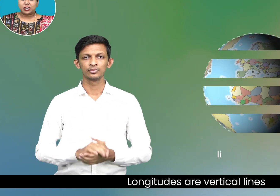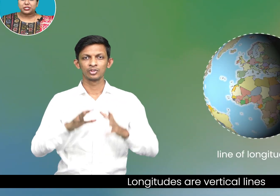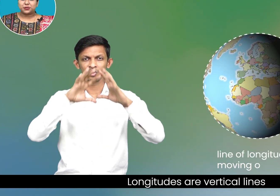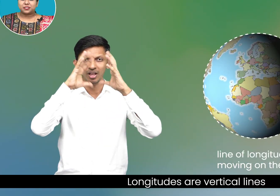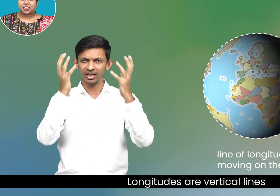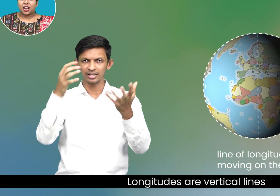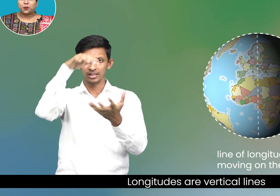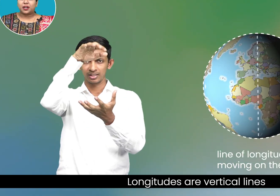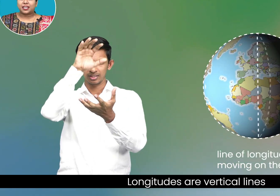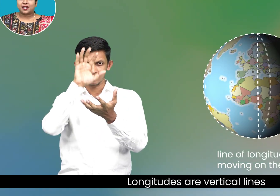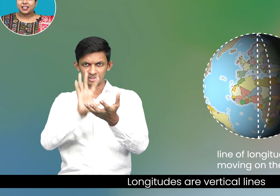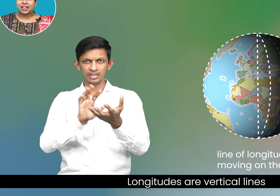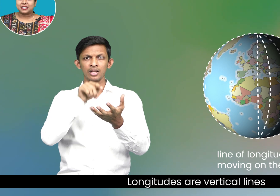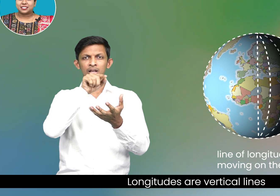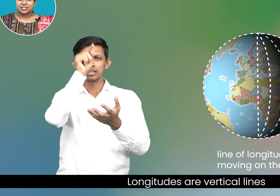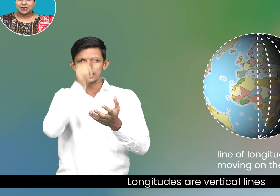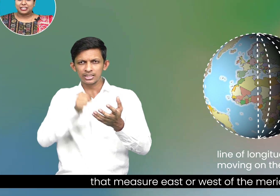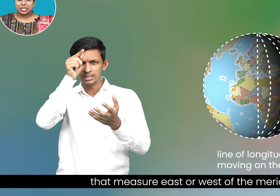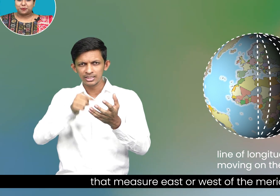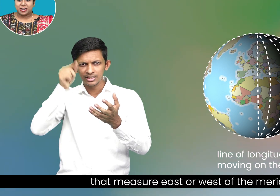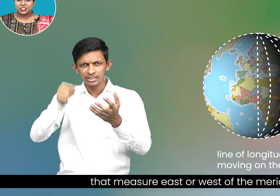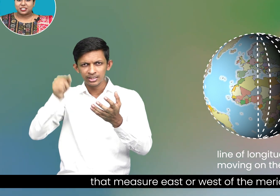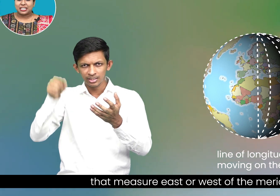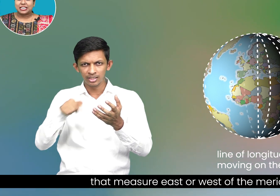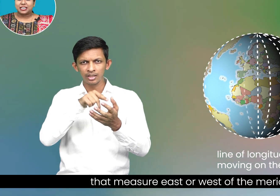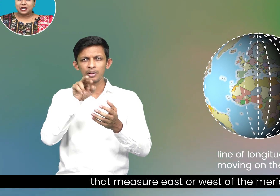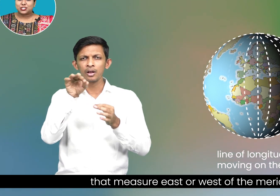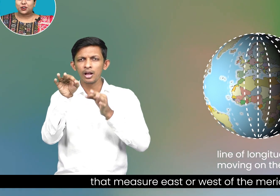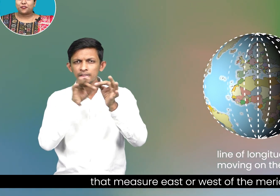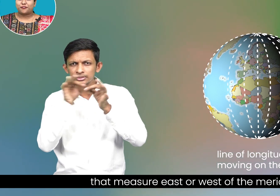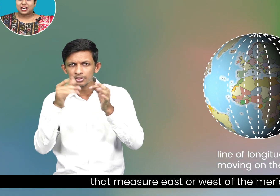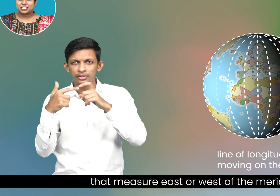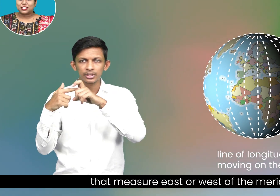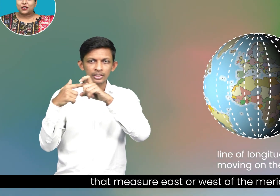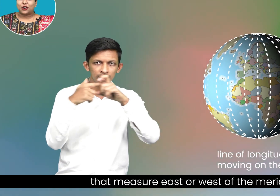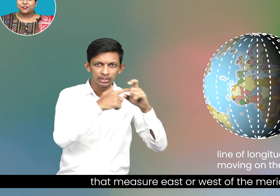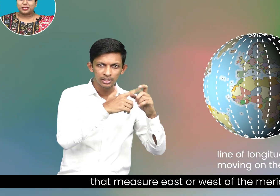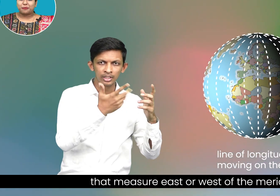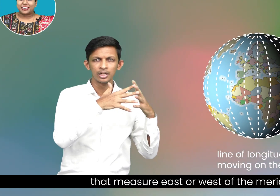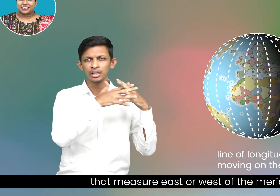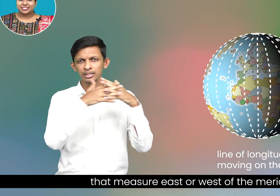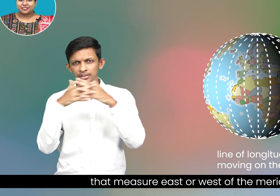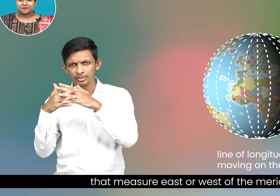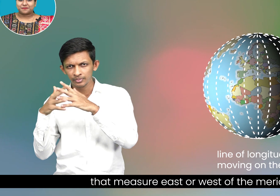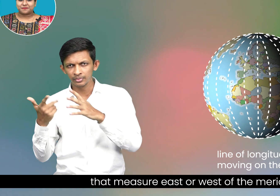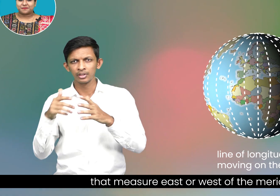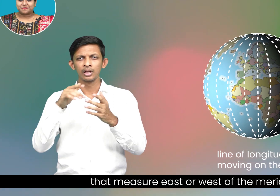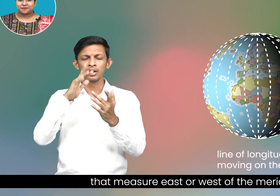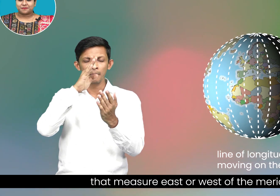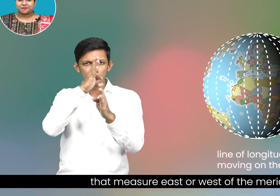Longitudes are vertical lines that measure east or west of the meridian.